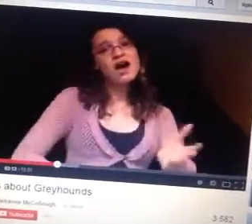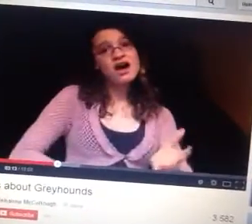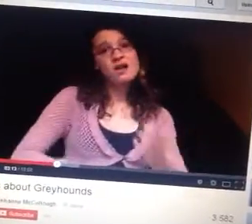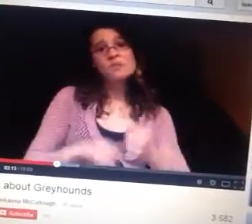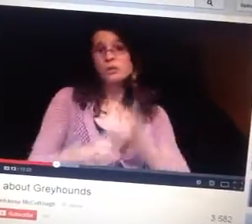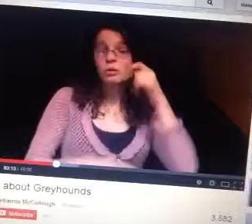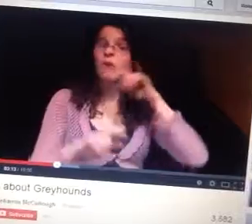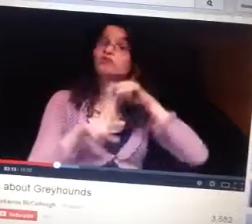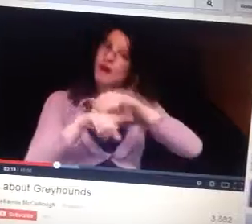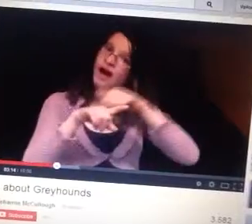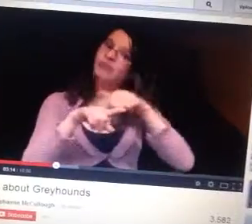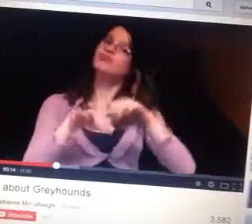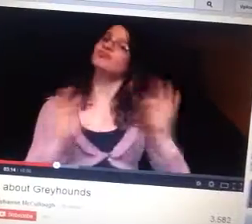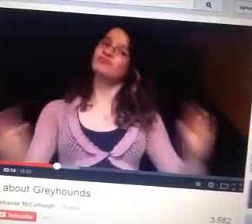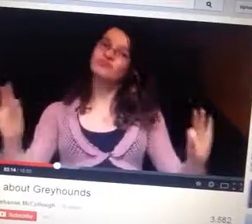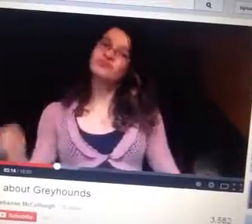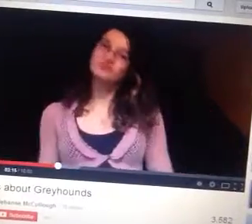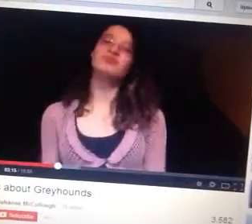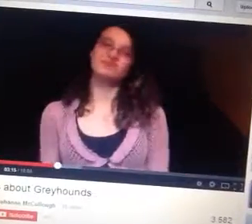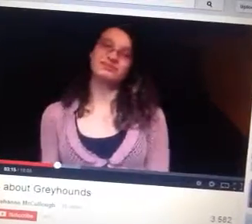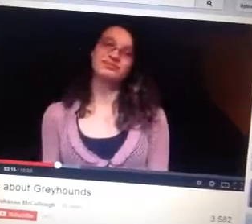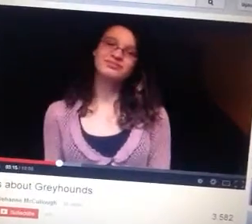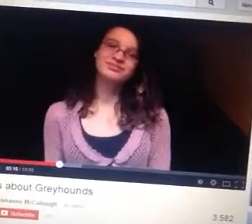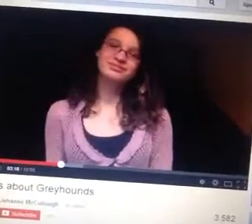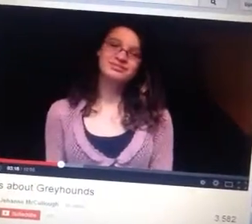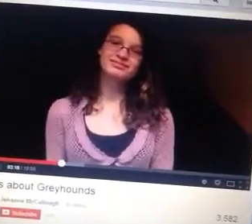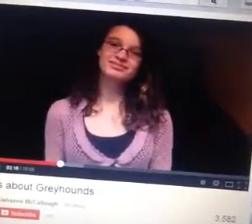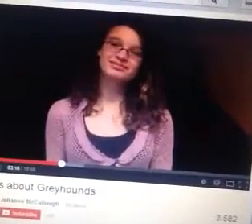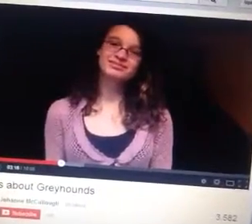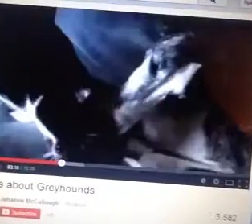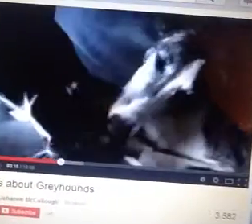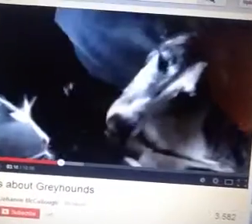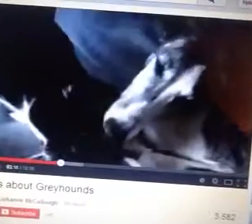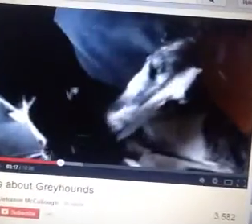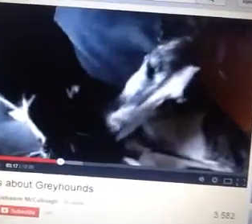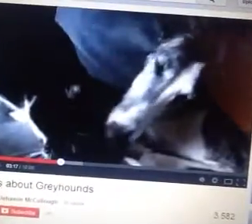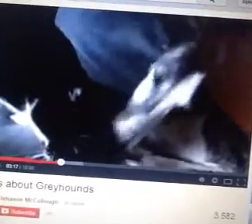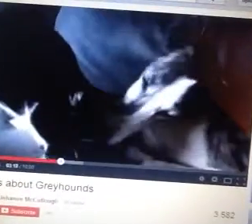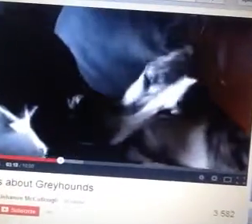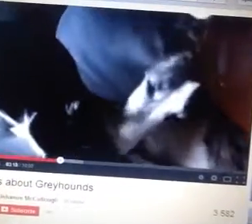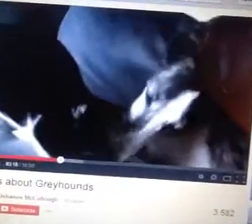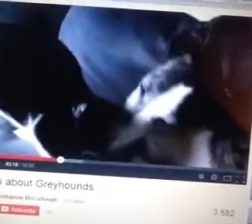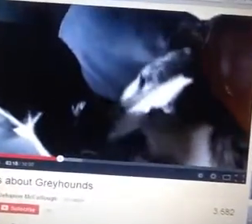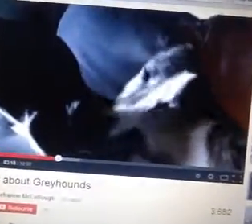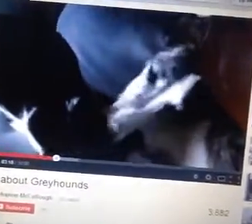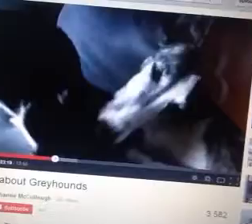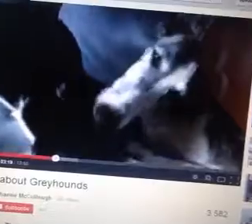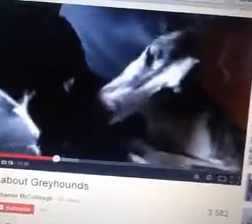All Greyhounds may not be the same, but most are fine with a little training.